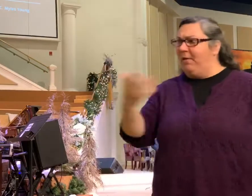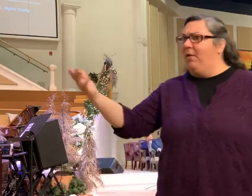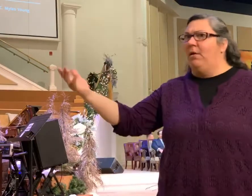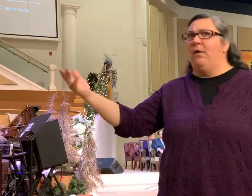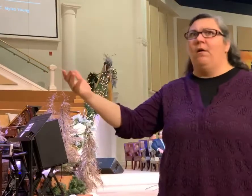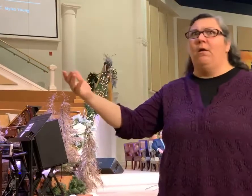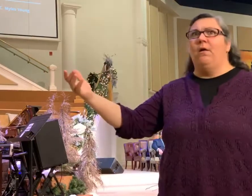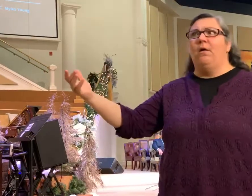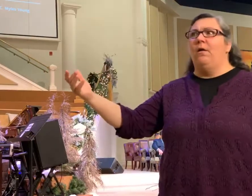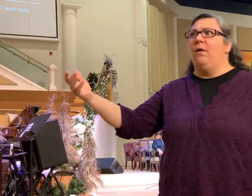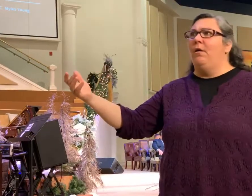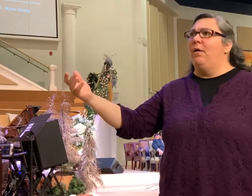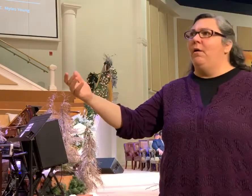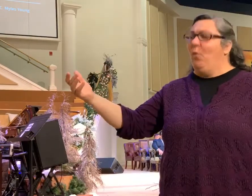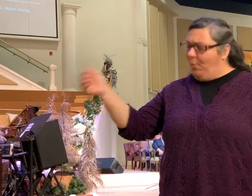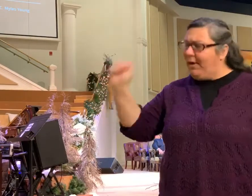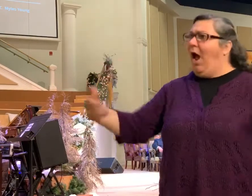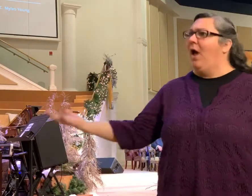Amen.